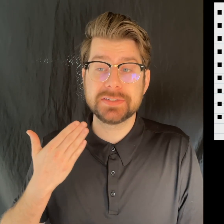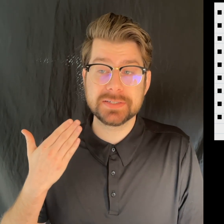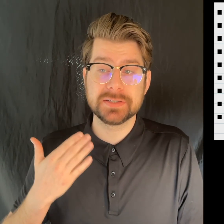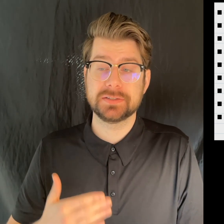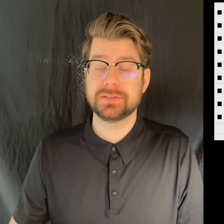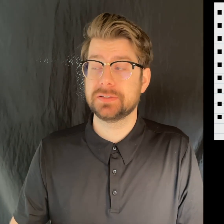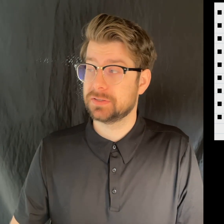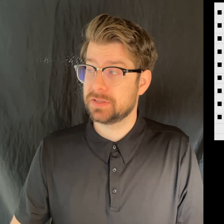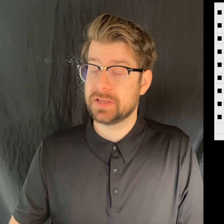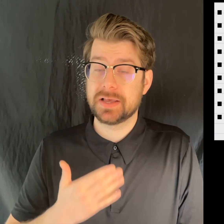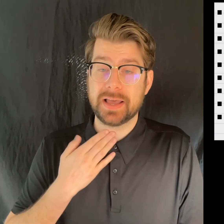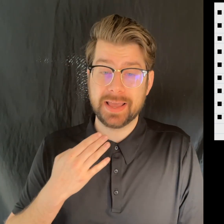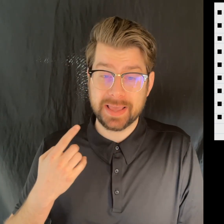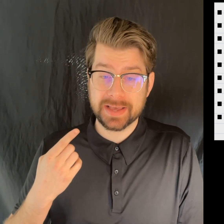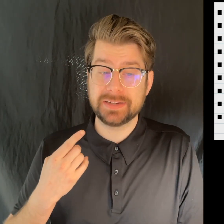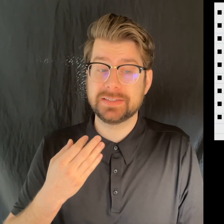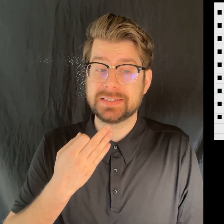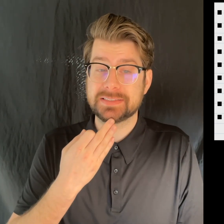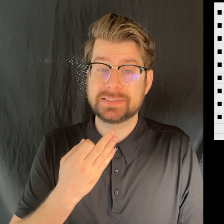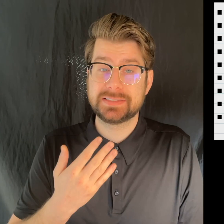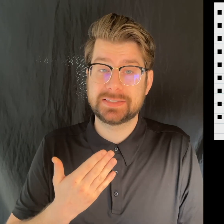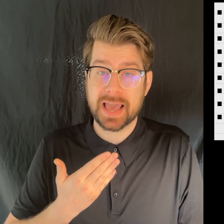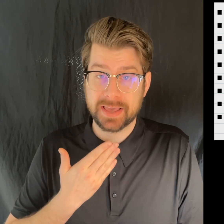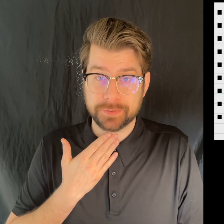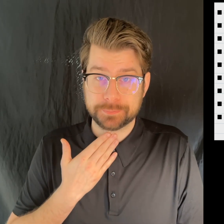Nate, and say.